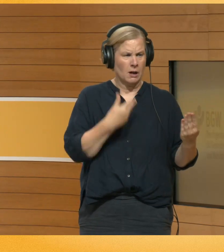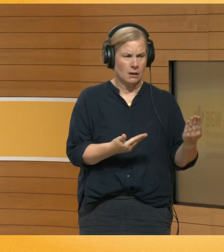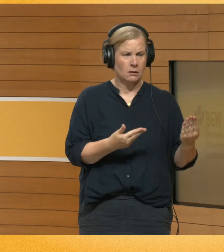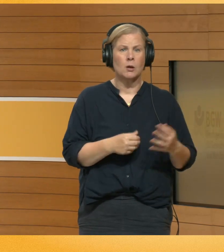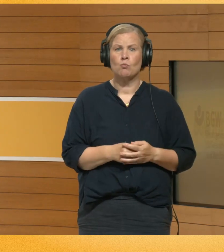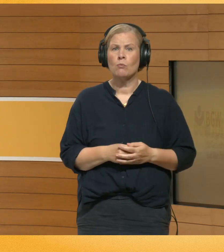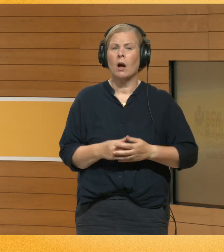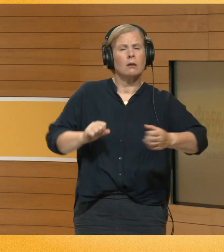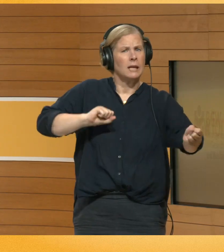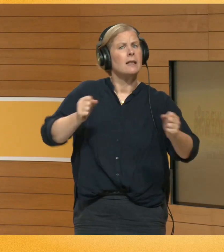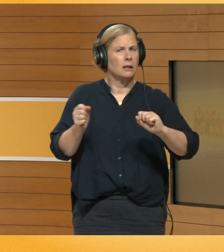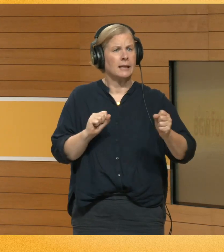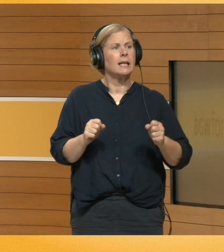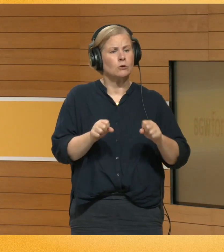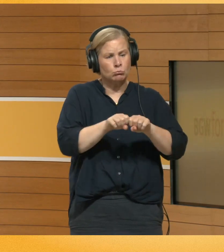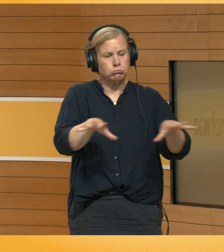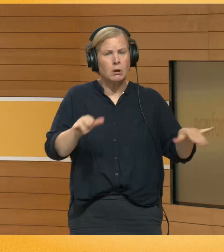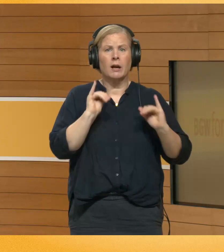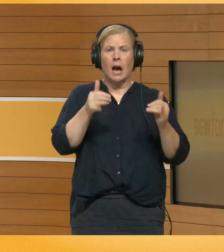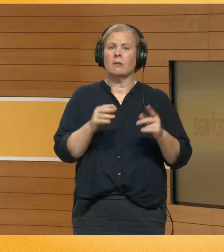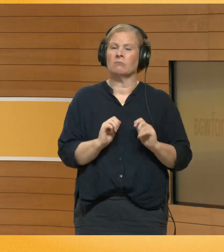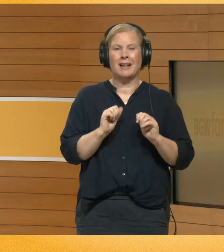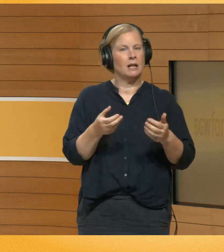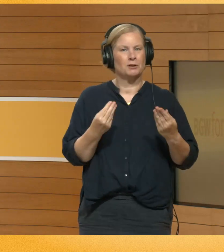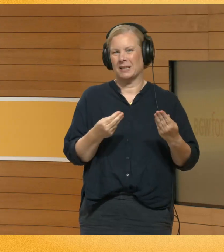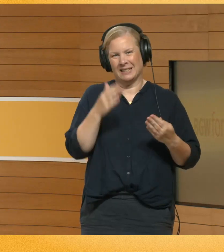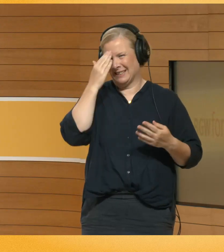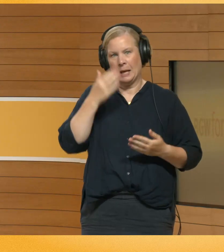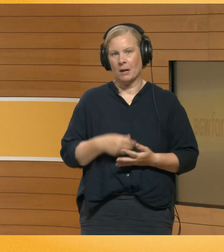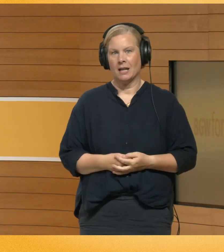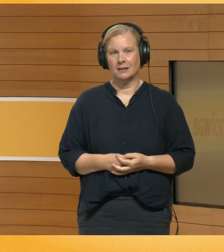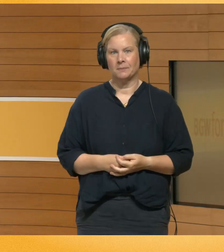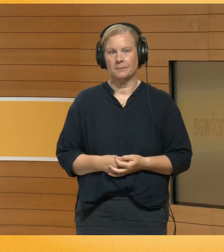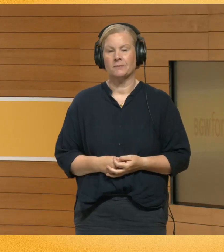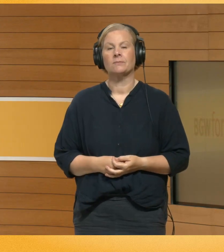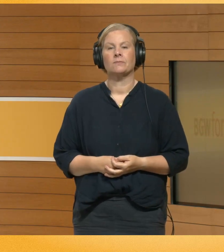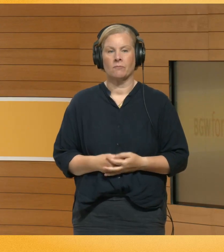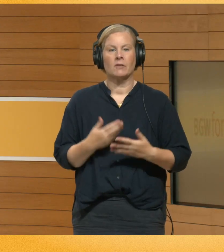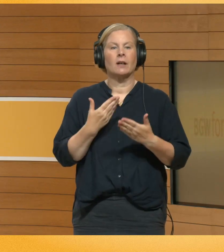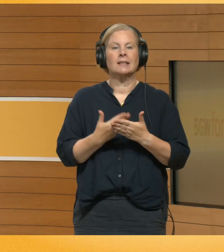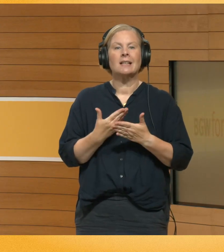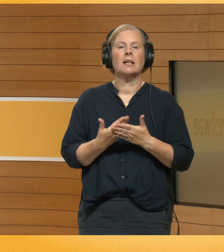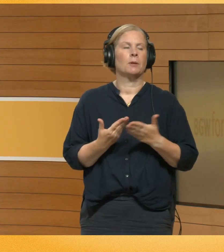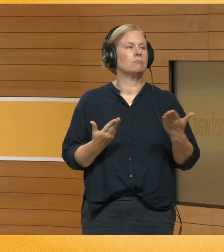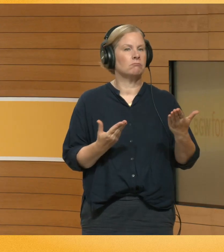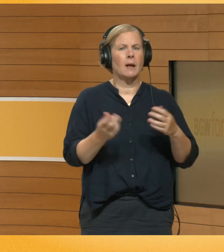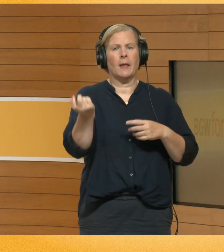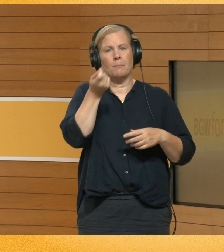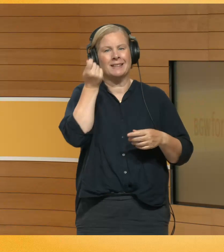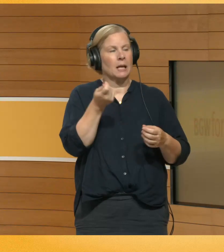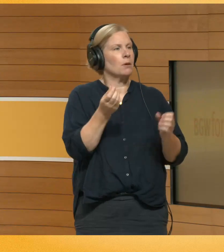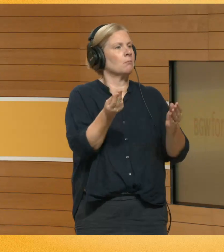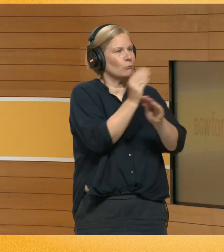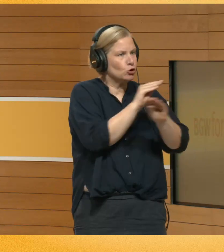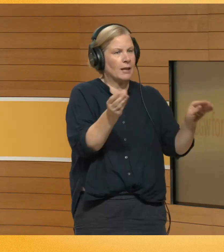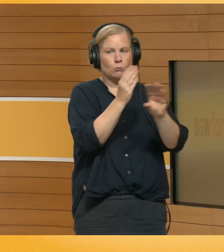So in Switzerland, that is not so well known. Kinesthetics are known, aids are not so well known. And now we are putting a focus